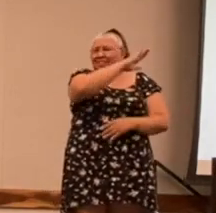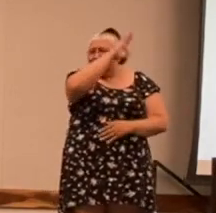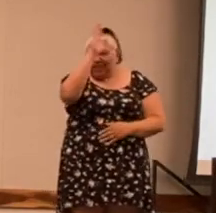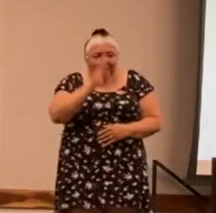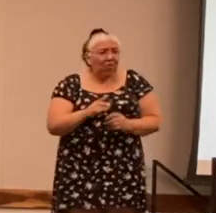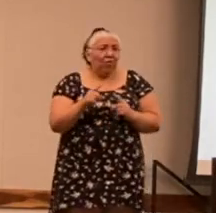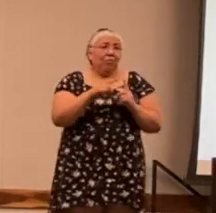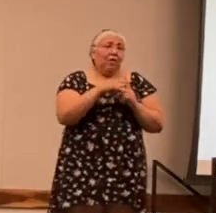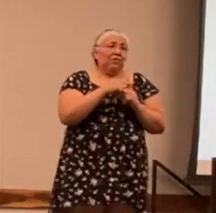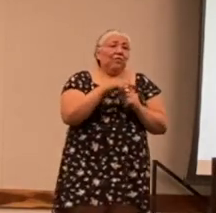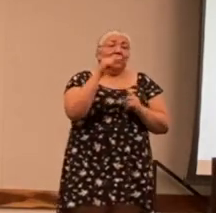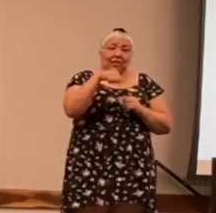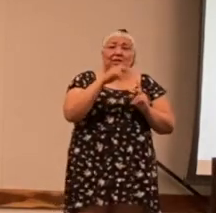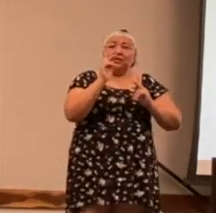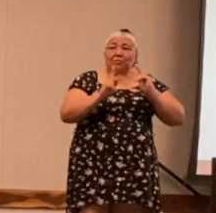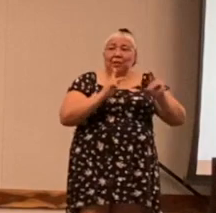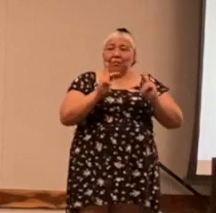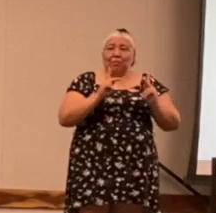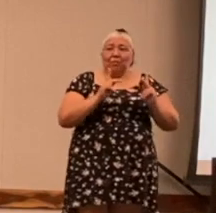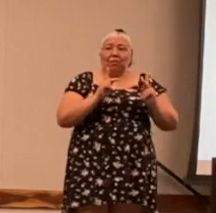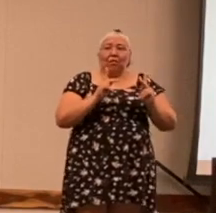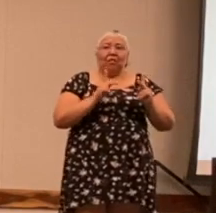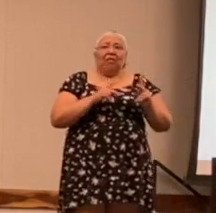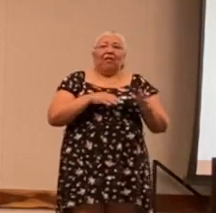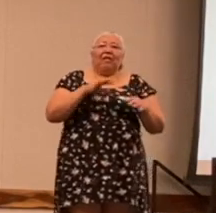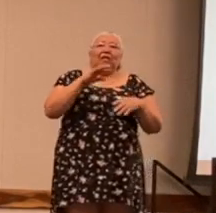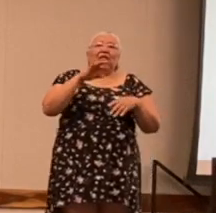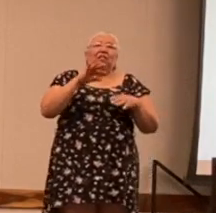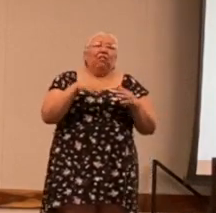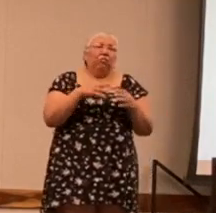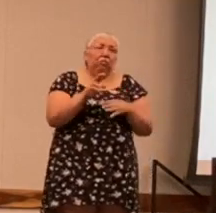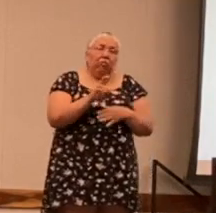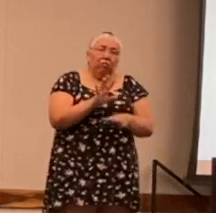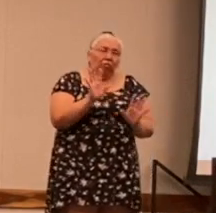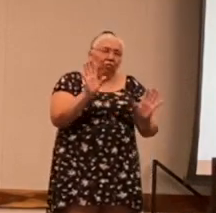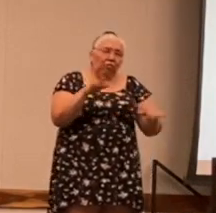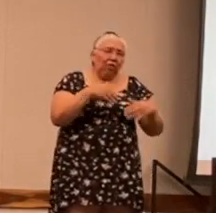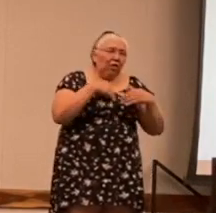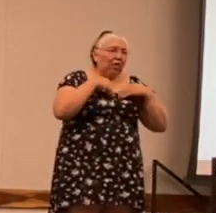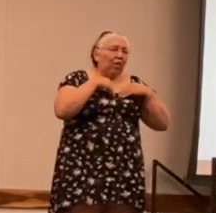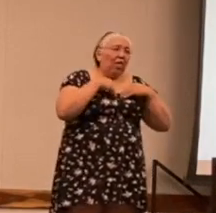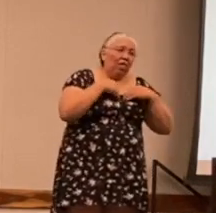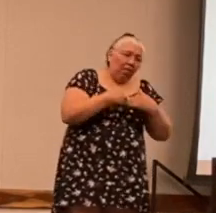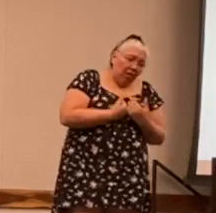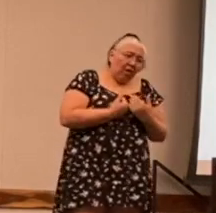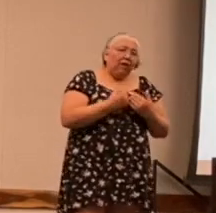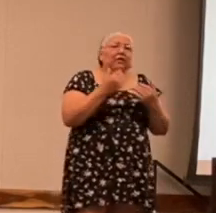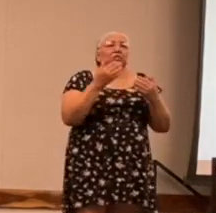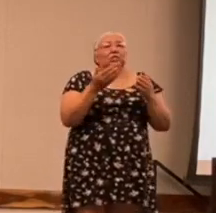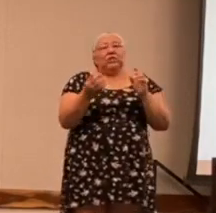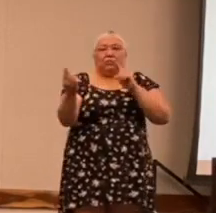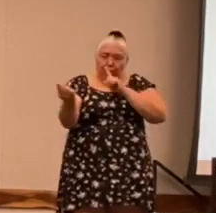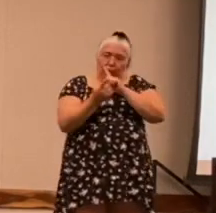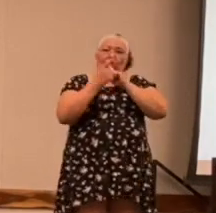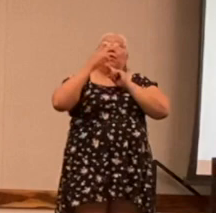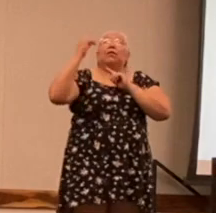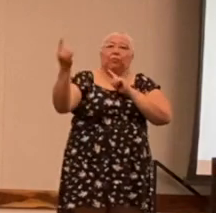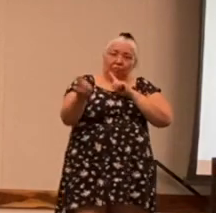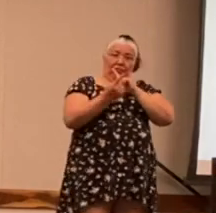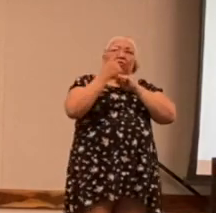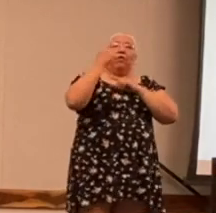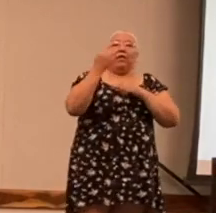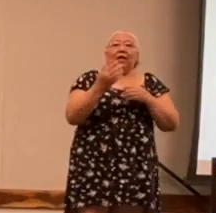just never positive, right? And these kind of folks wear you out, don't they? Don't they wear you out? But as she kept approaching, as she kept